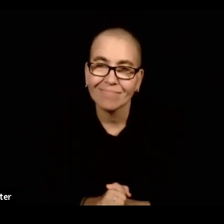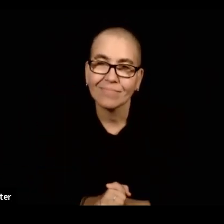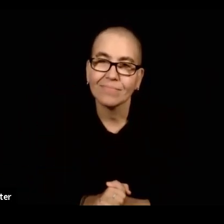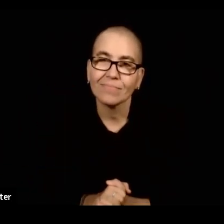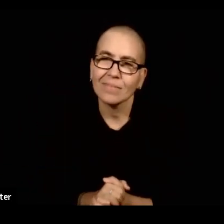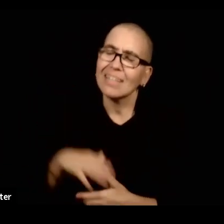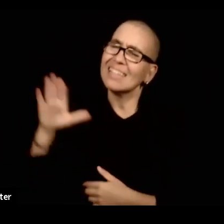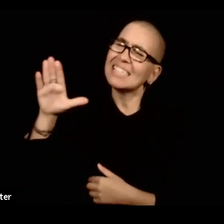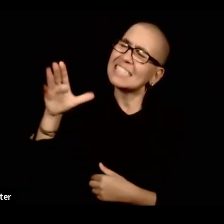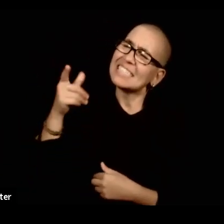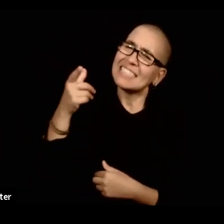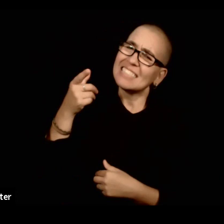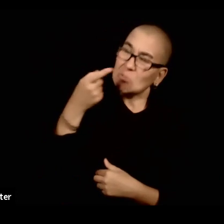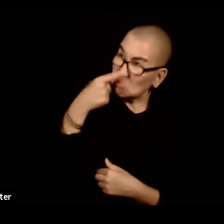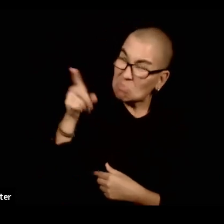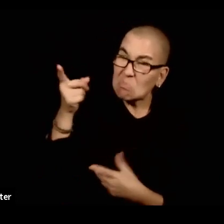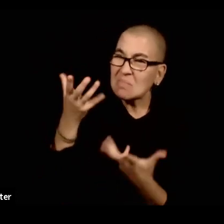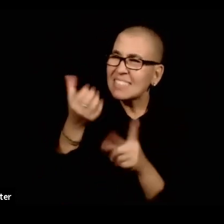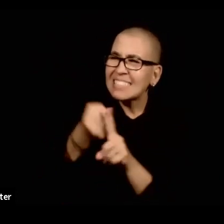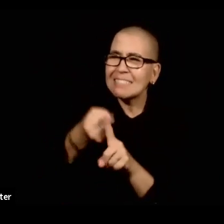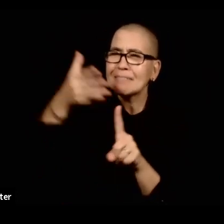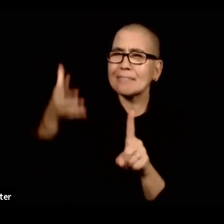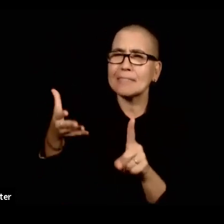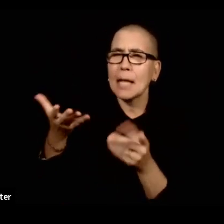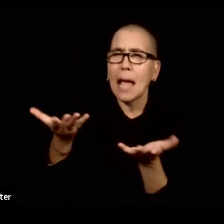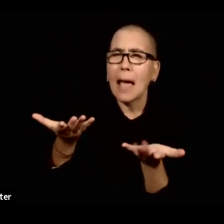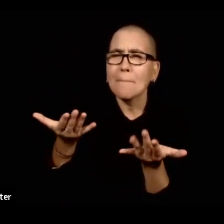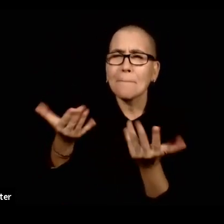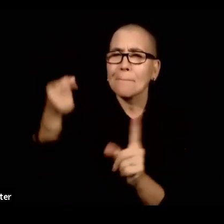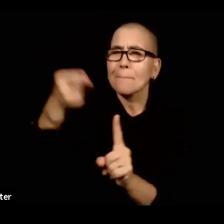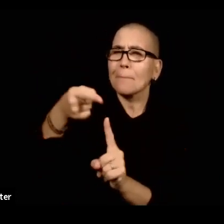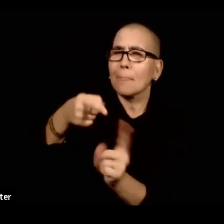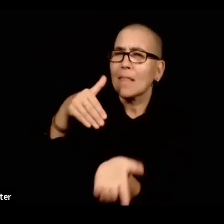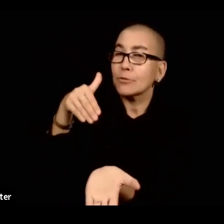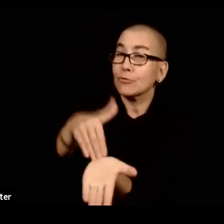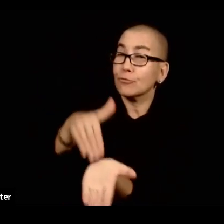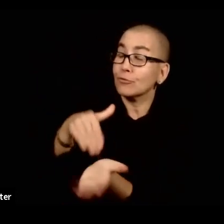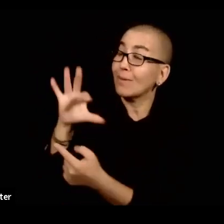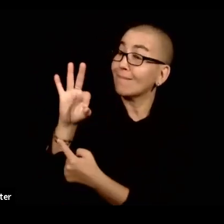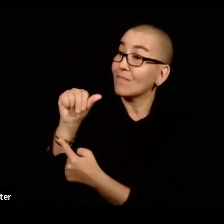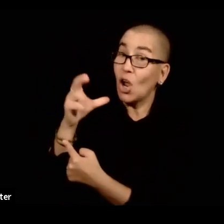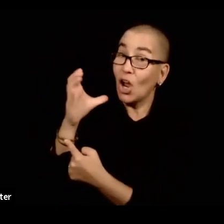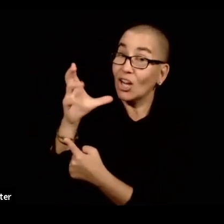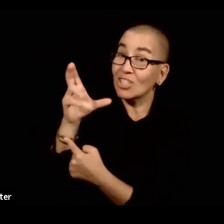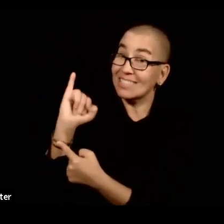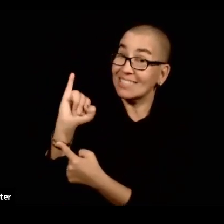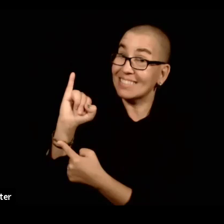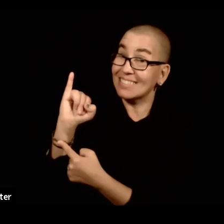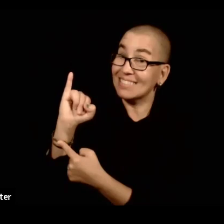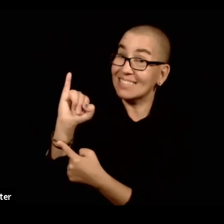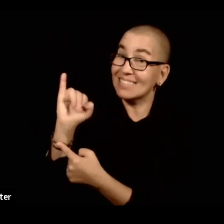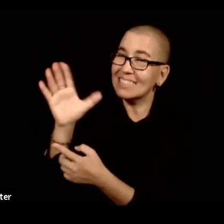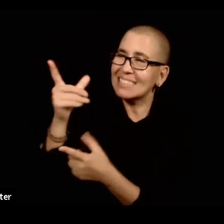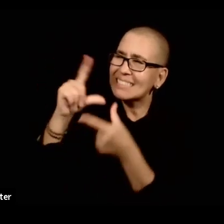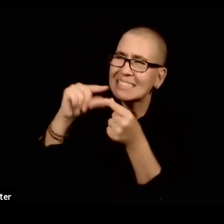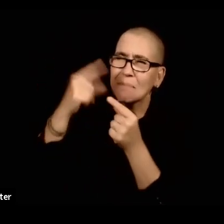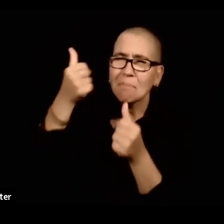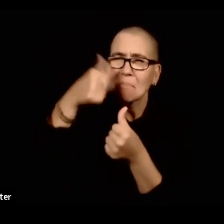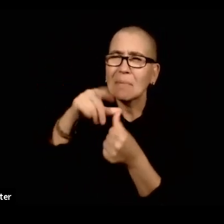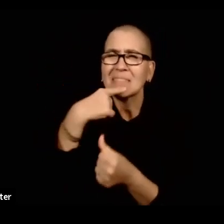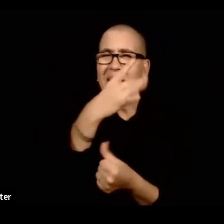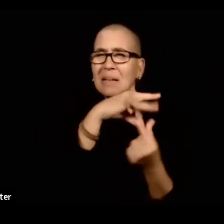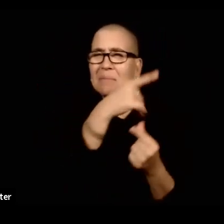today, I believe to JAMA, talking about different states in the Midwest that should be considering dialing back their reopening